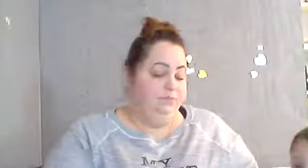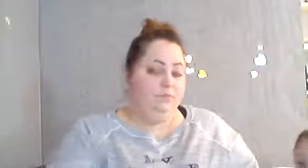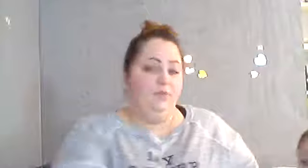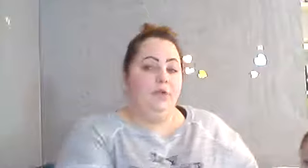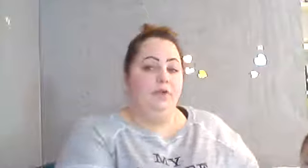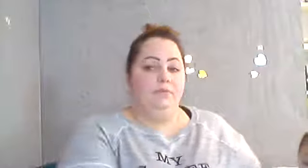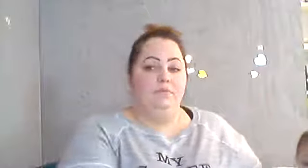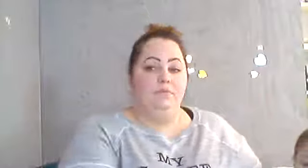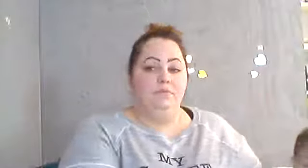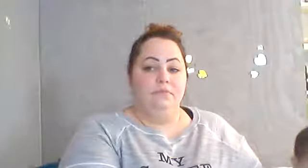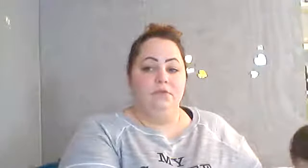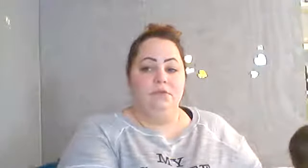Here you go.